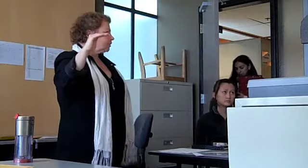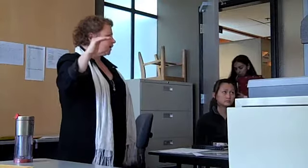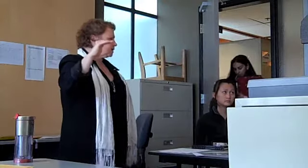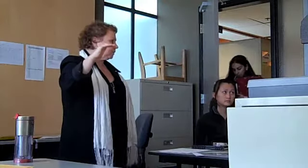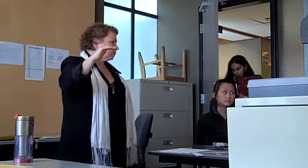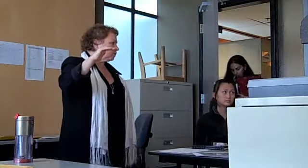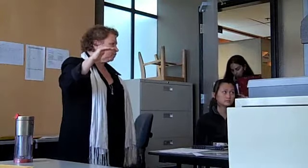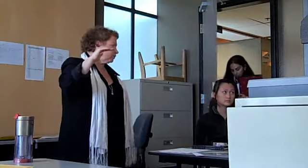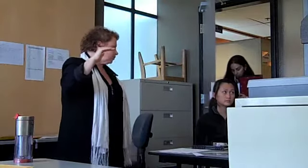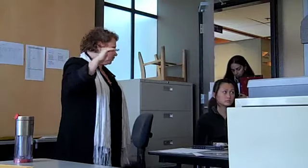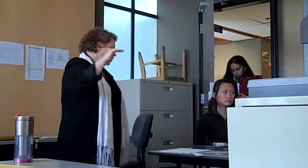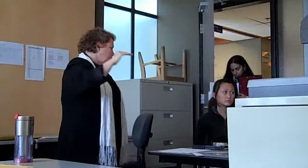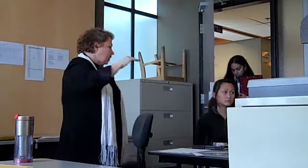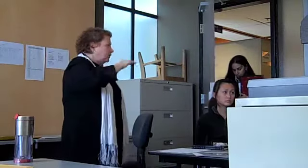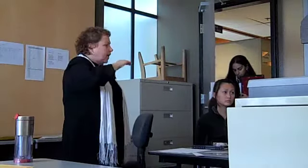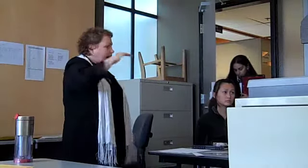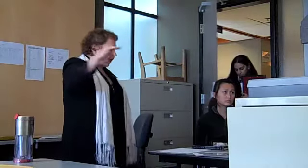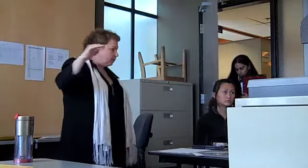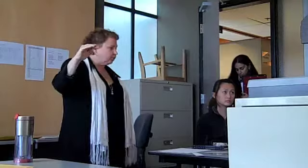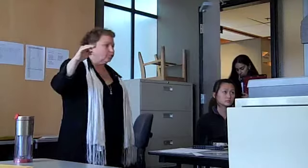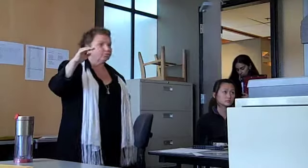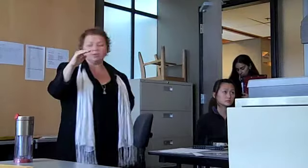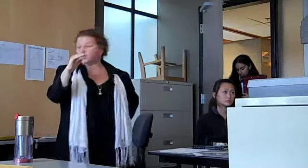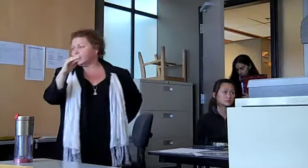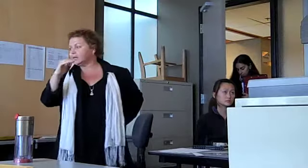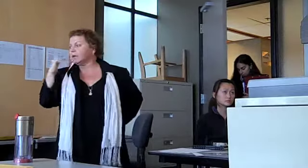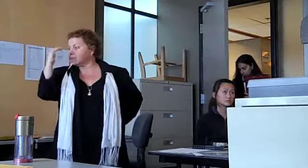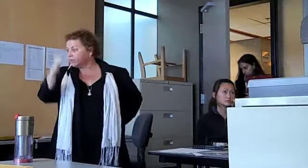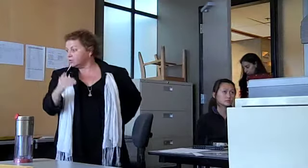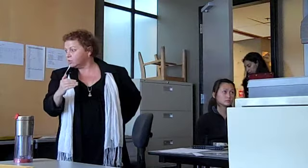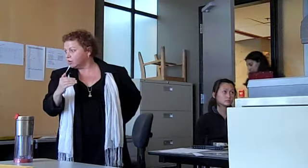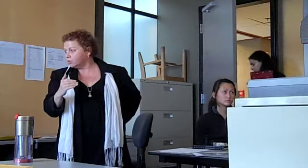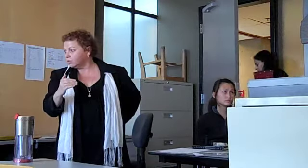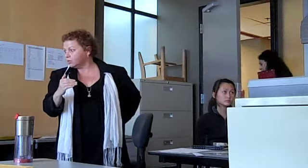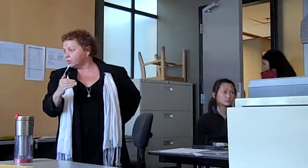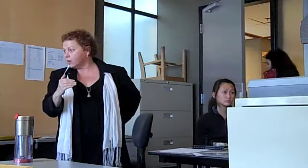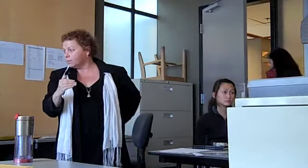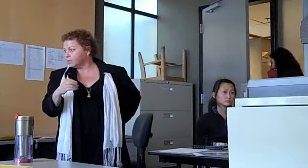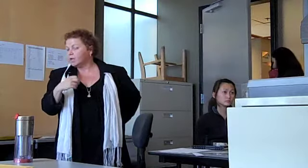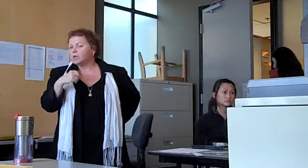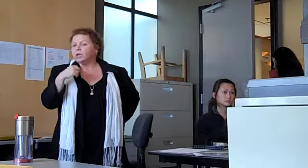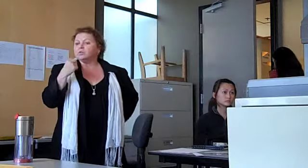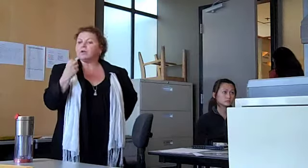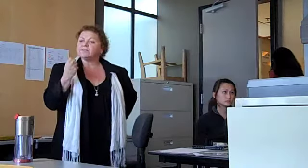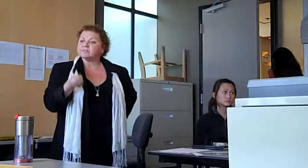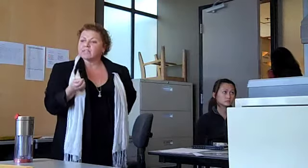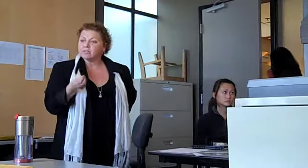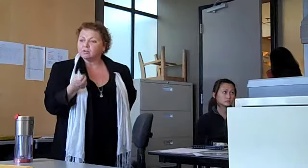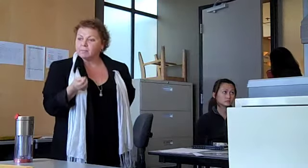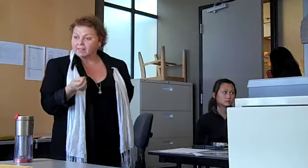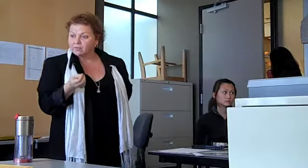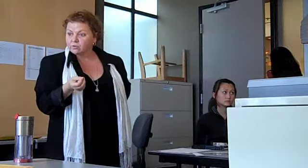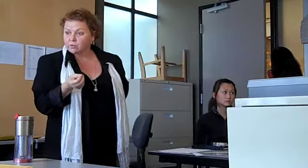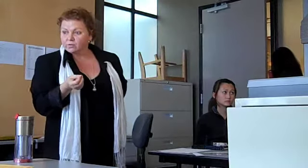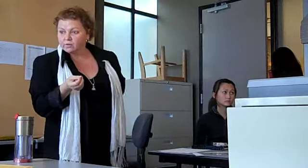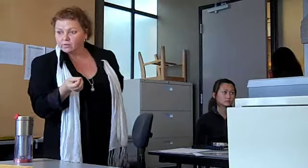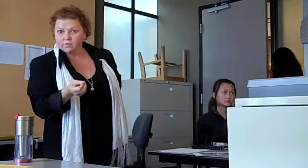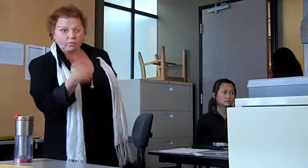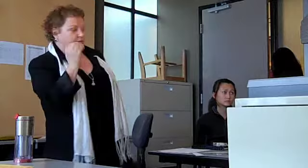academic proficiency. You have to have a certain GPA to come into the honors program. You have to have taken your methods courses. So a